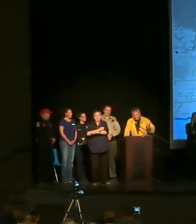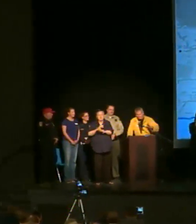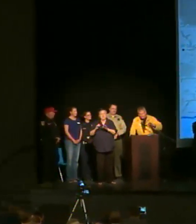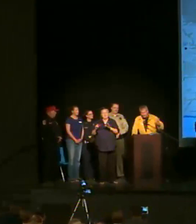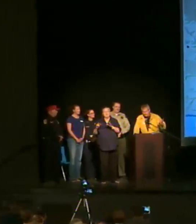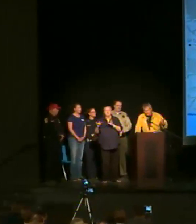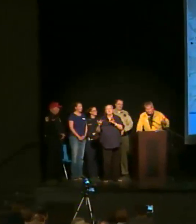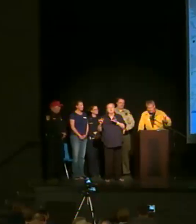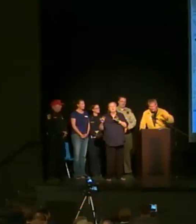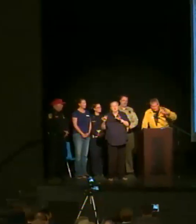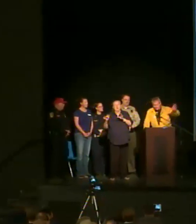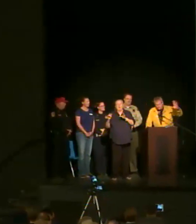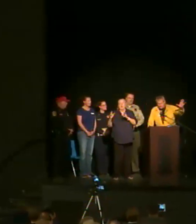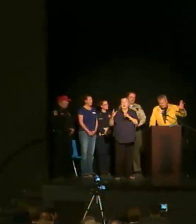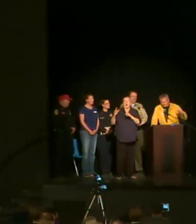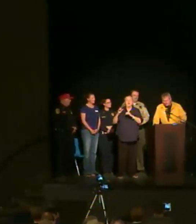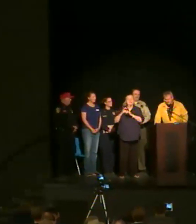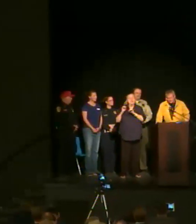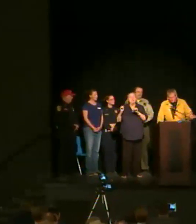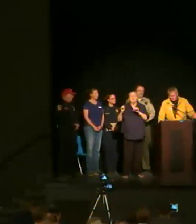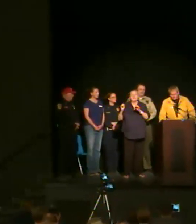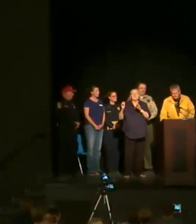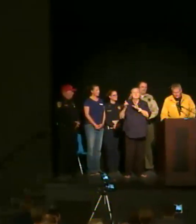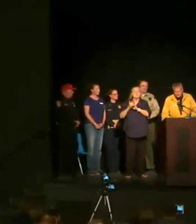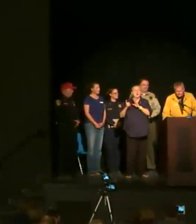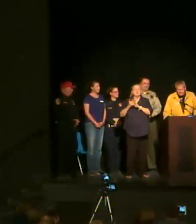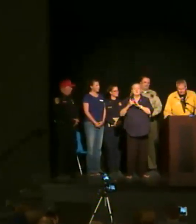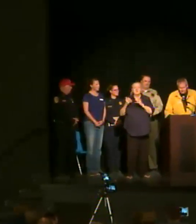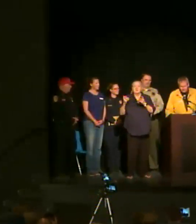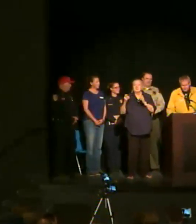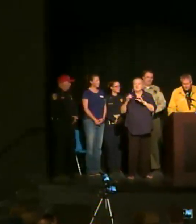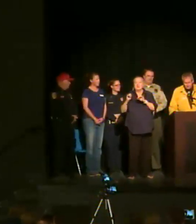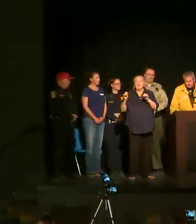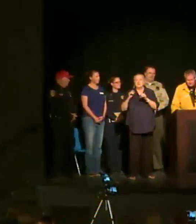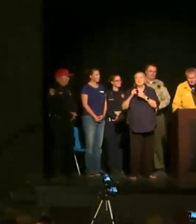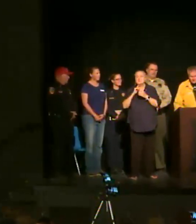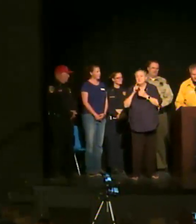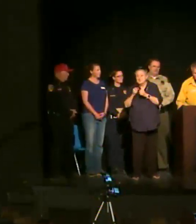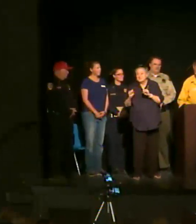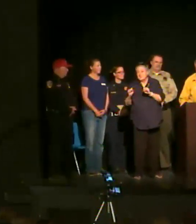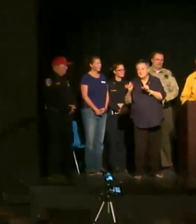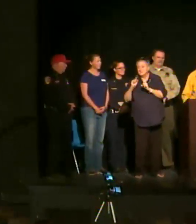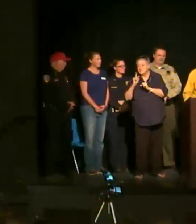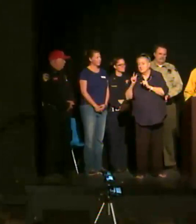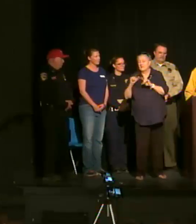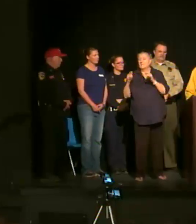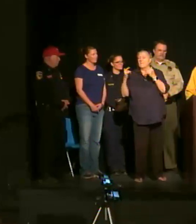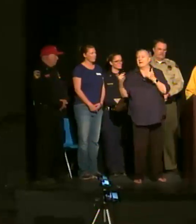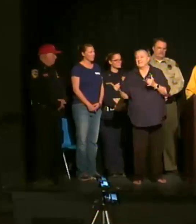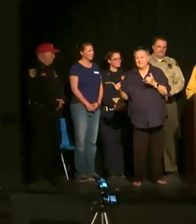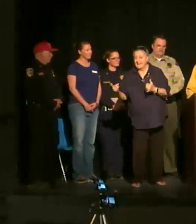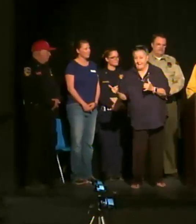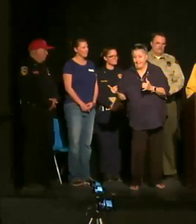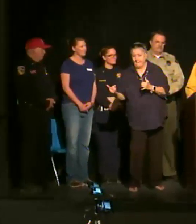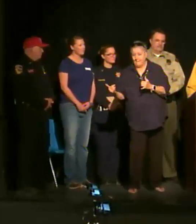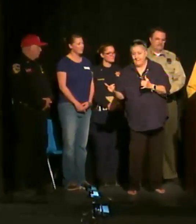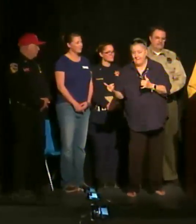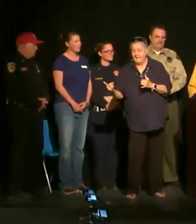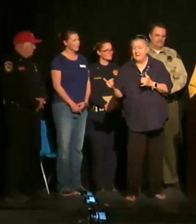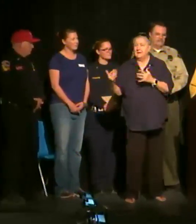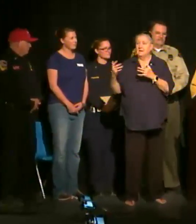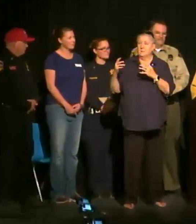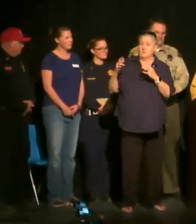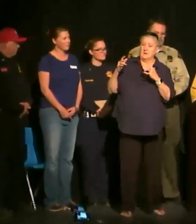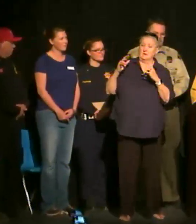unbelievable or unpredictable. I mean, nothing is safe for sure. But right now, we have it stopped. We're jumping on